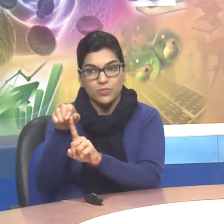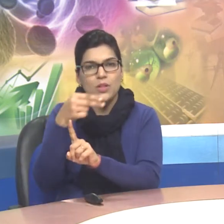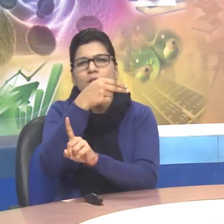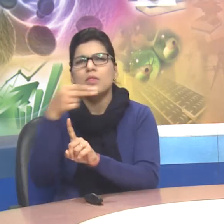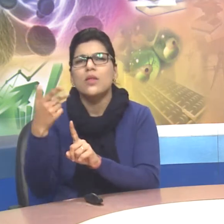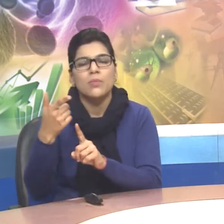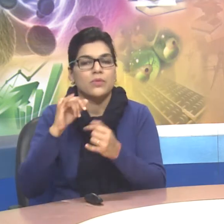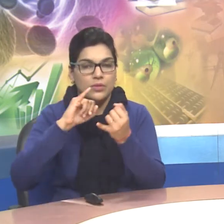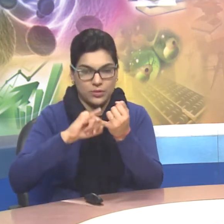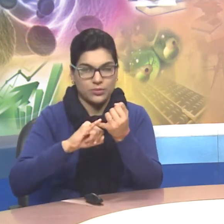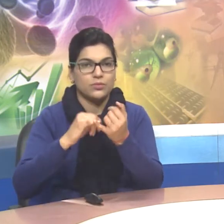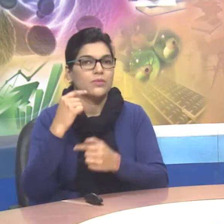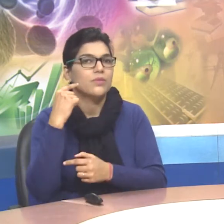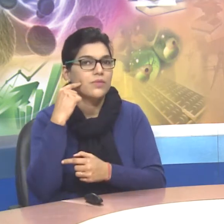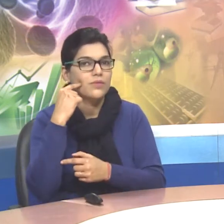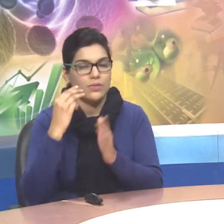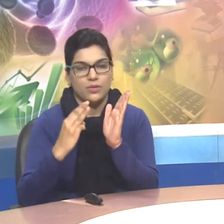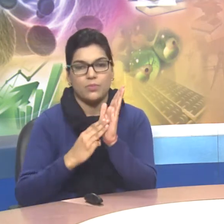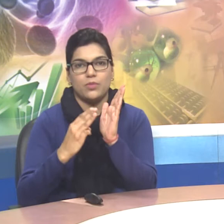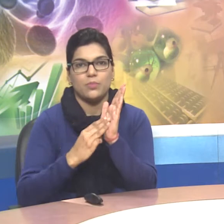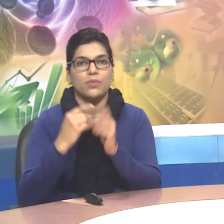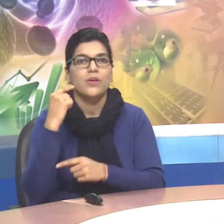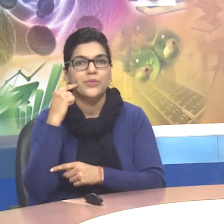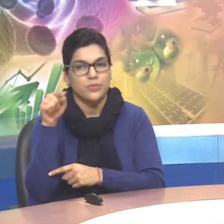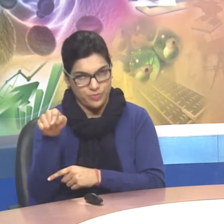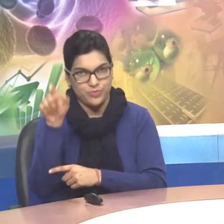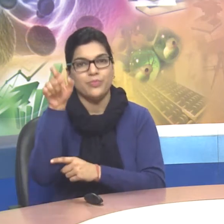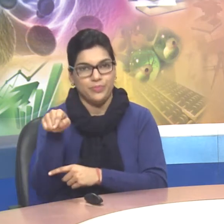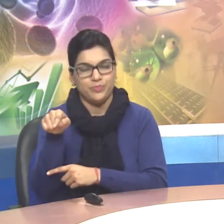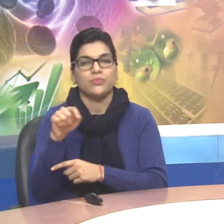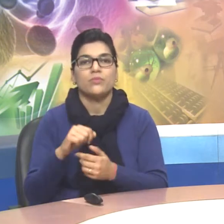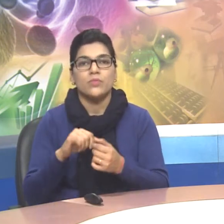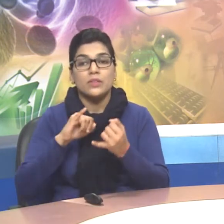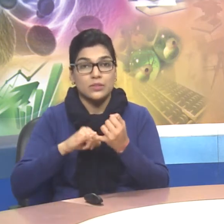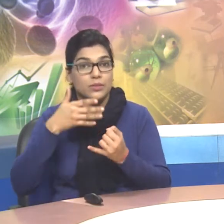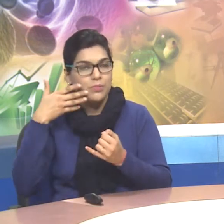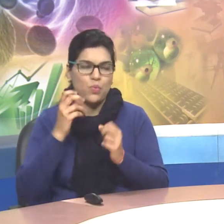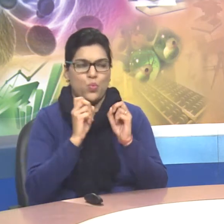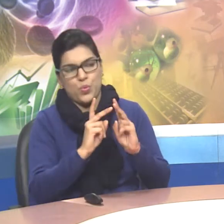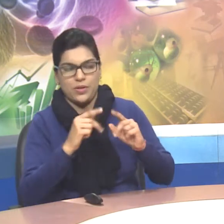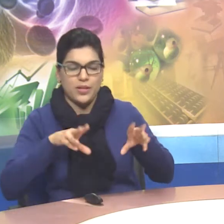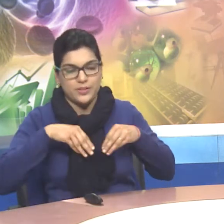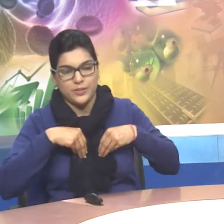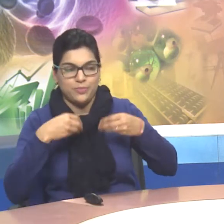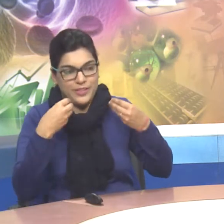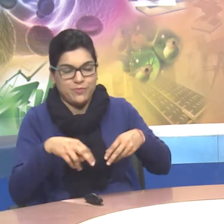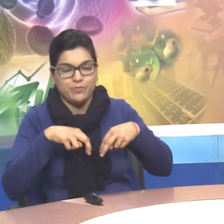Aradhna smiled and said, you better leave now,